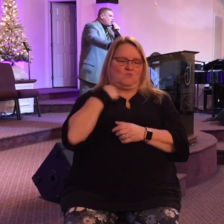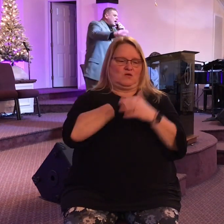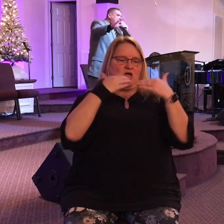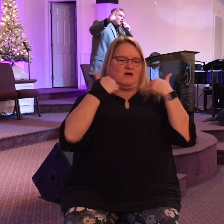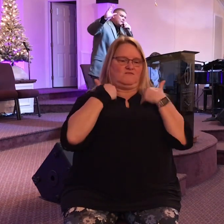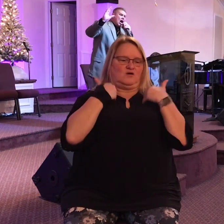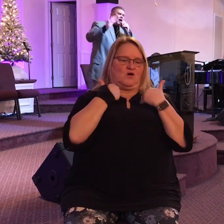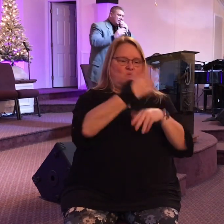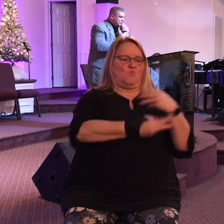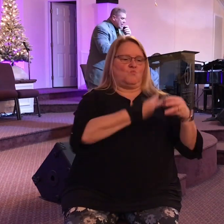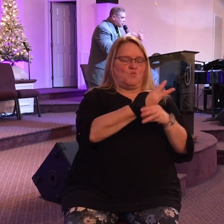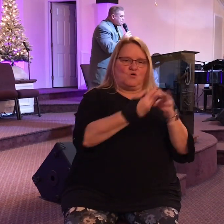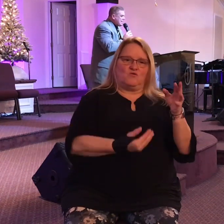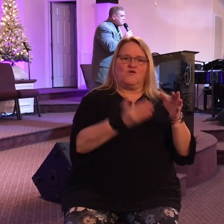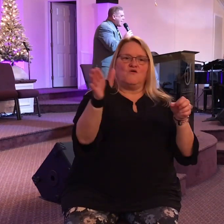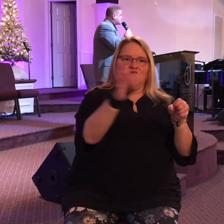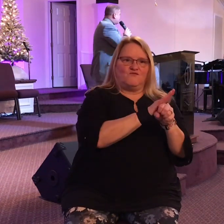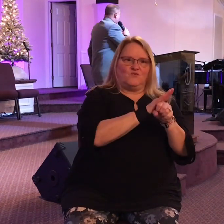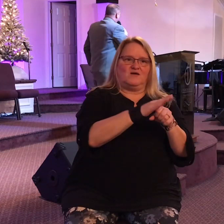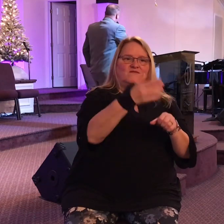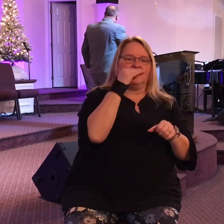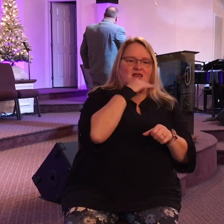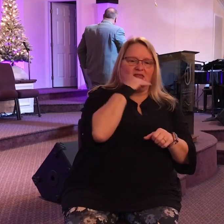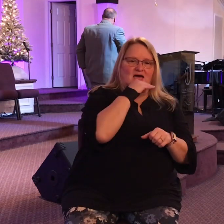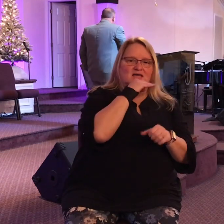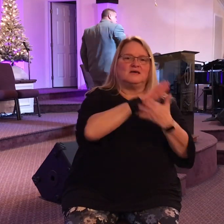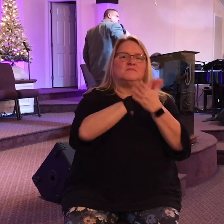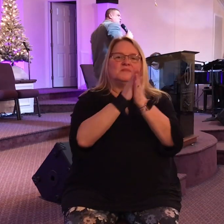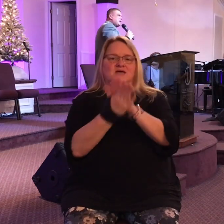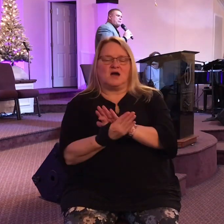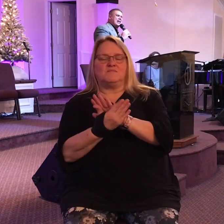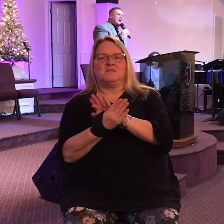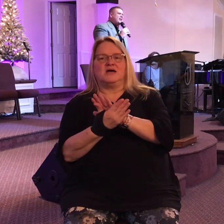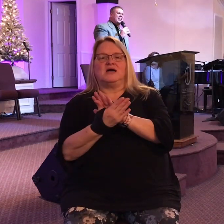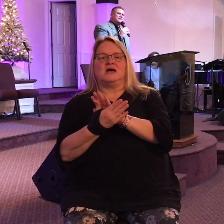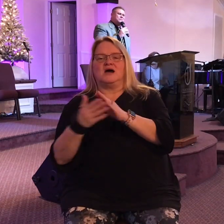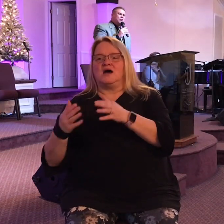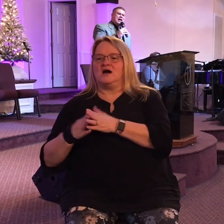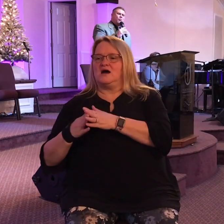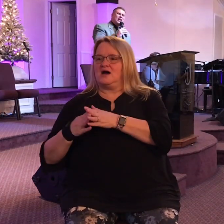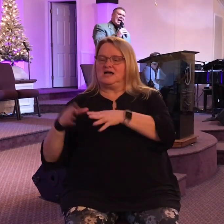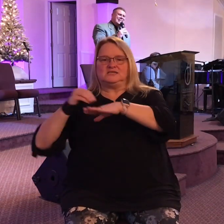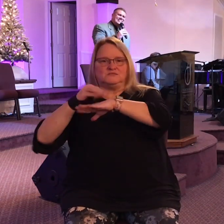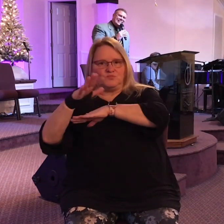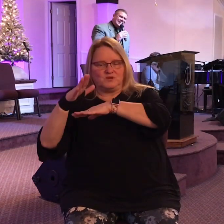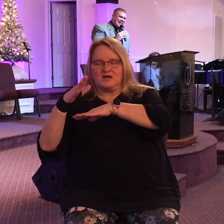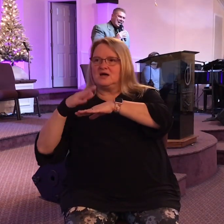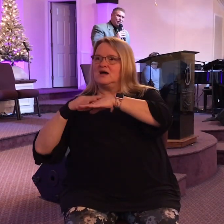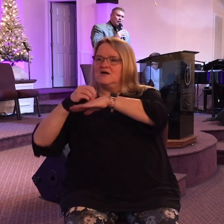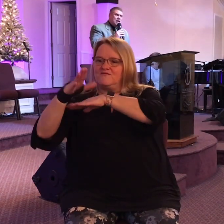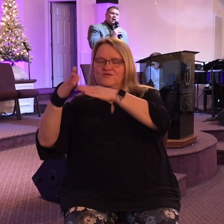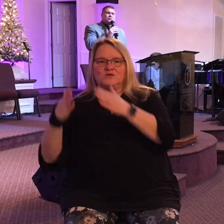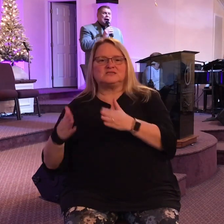a world full of condemnation, be an ambassador for grace. And show people that God loves them no matter what kind of sin